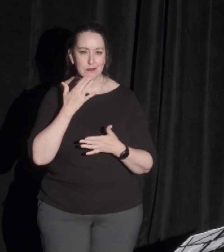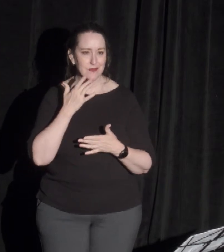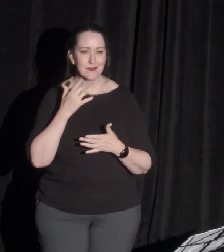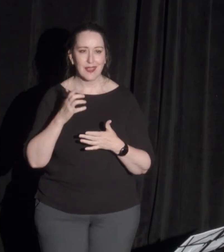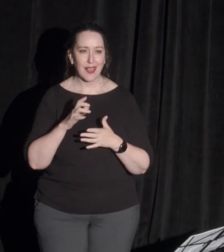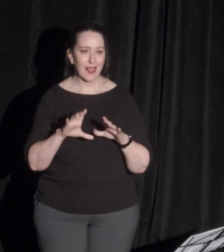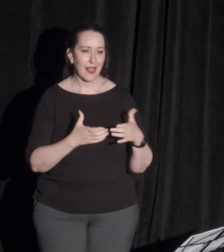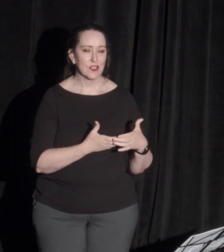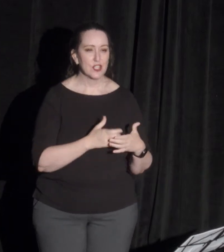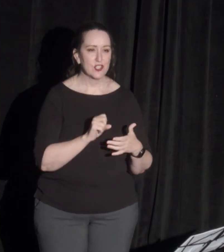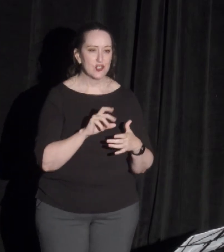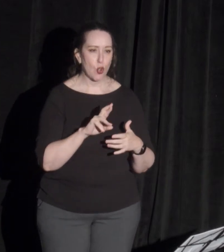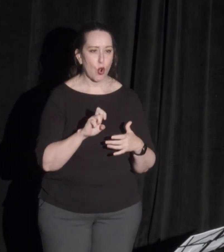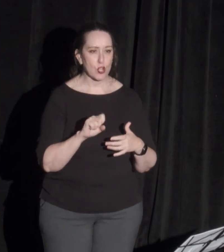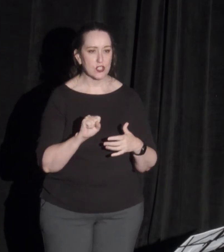Change. Marianne, please join us.